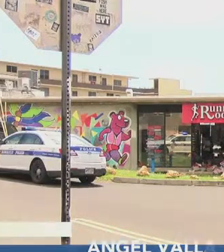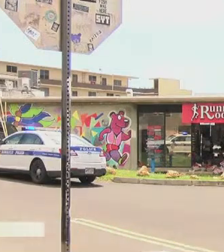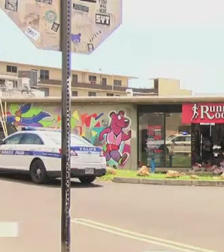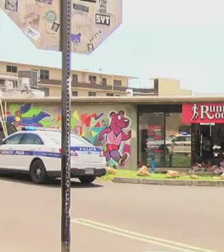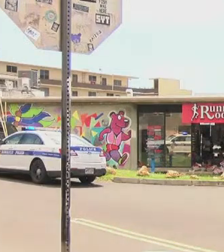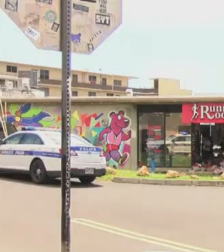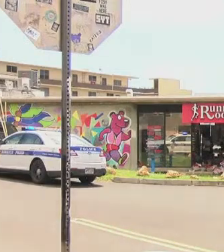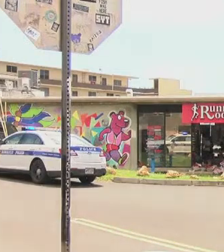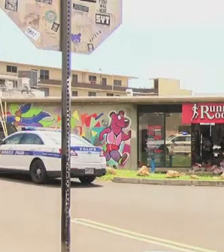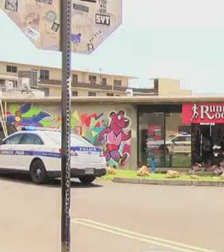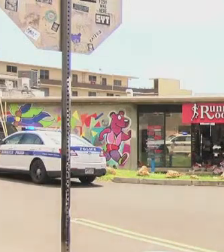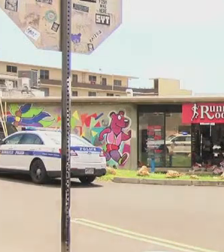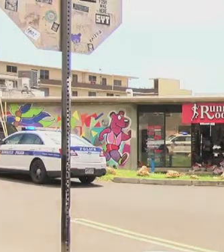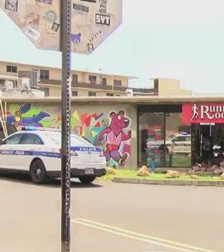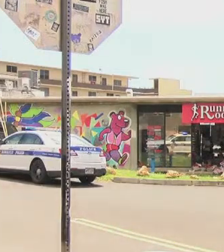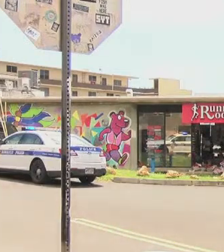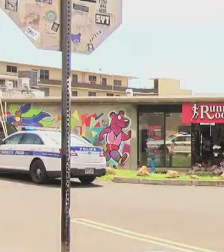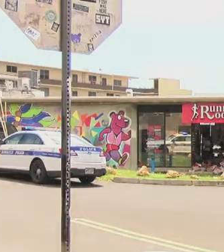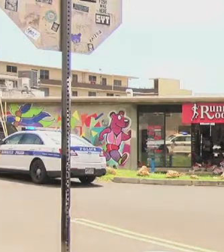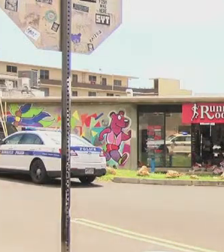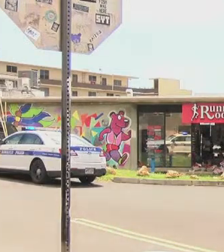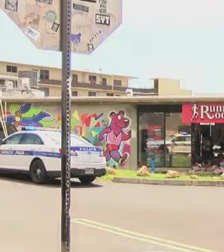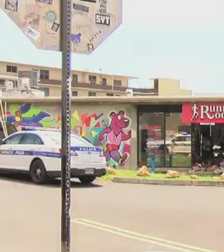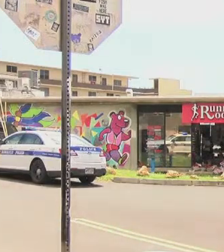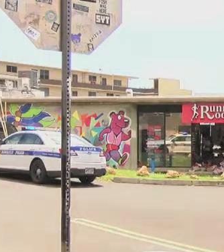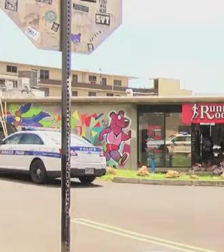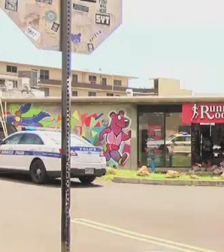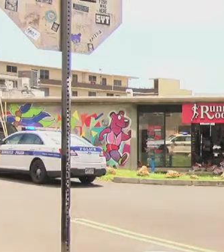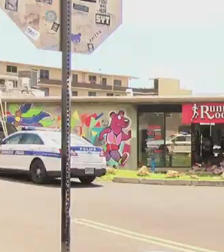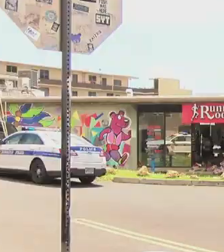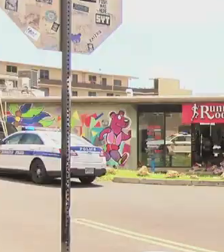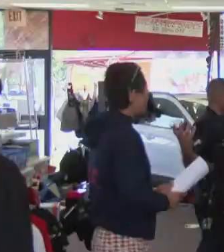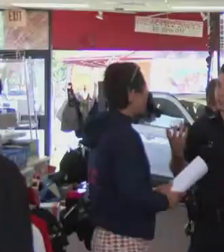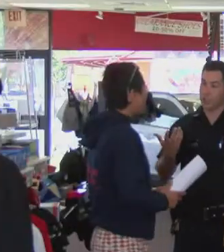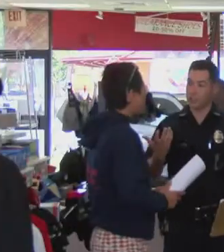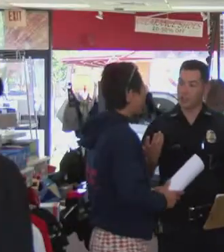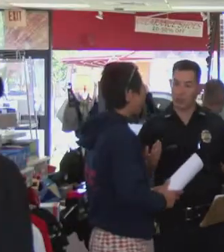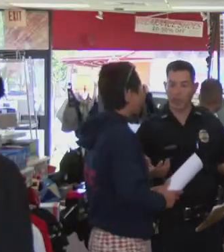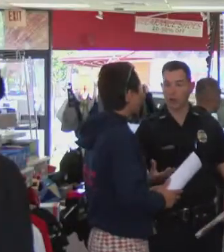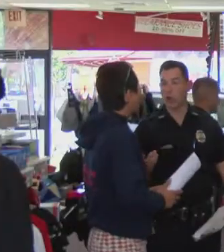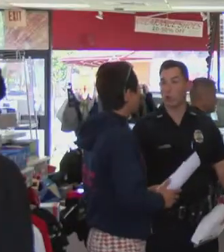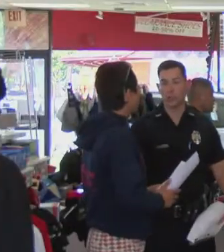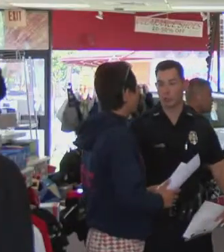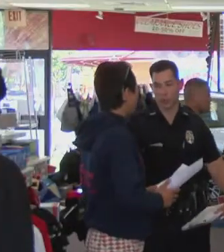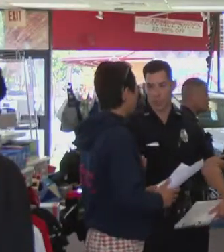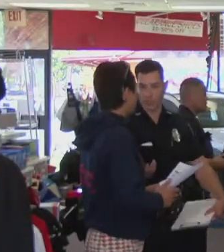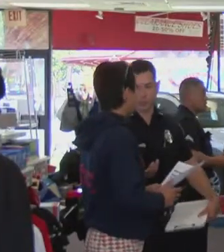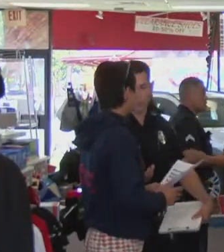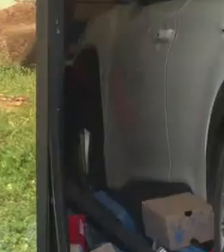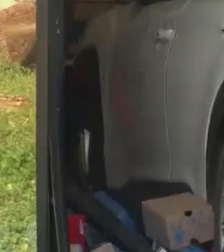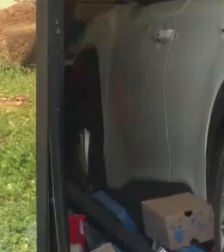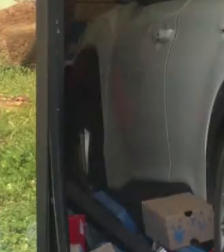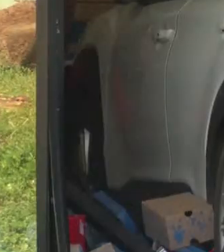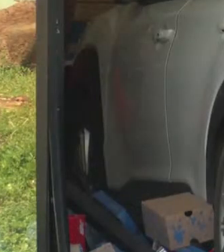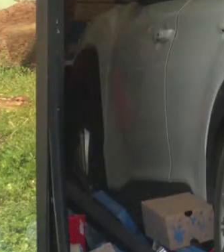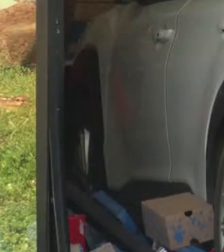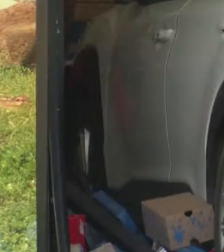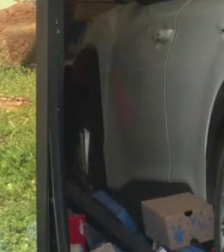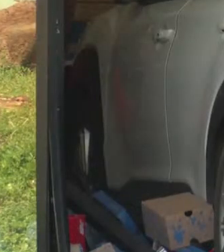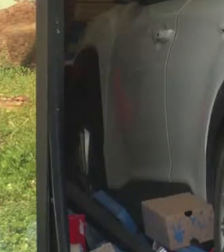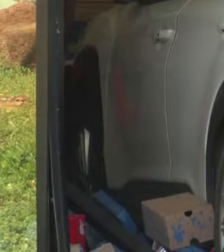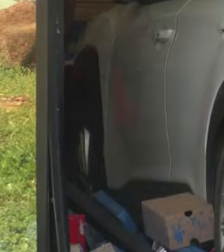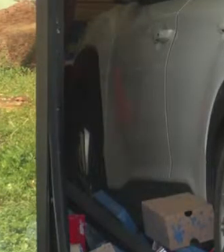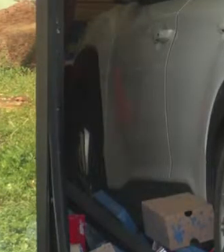being real smooth with me right now, but it's a lot of shock that I'm feeling. EMS says a man in his 60s and a woman in